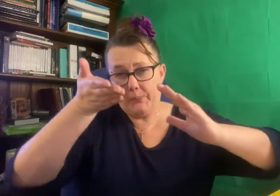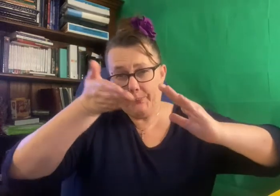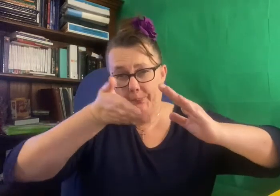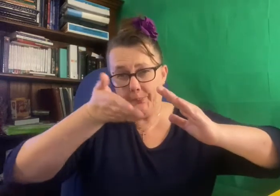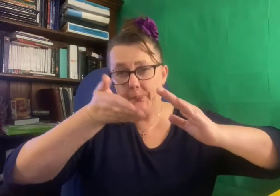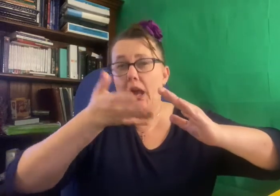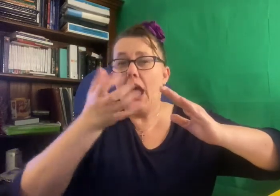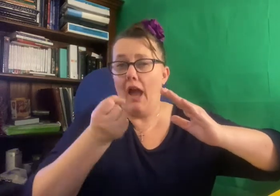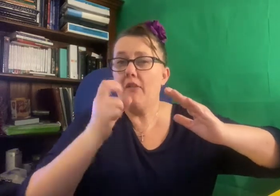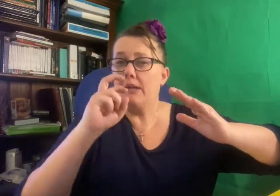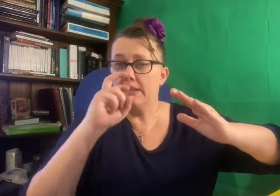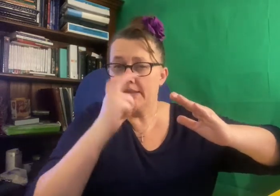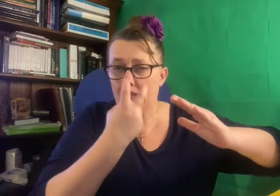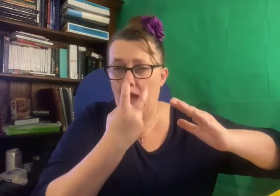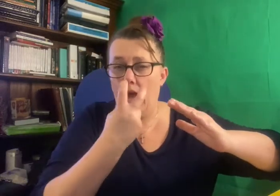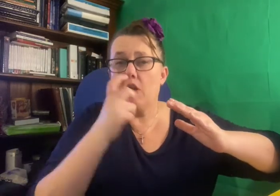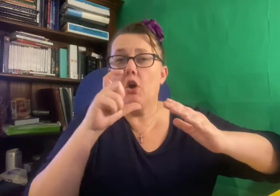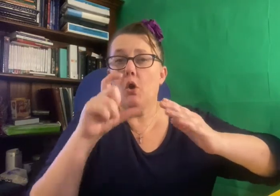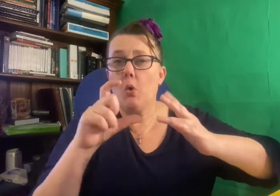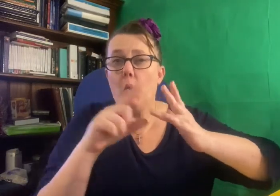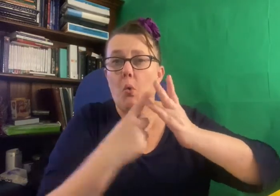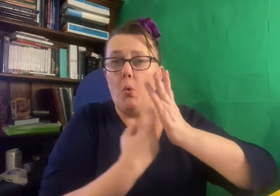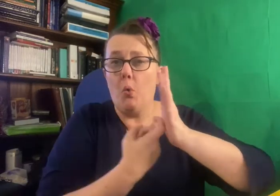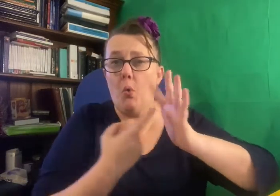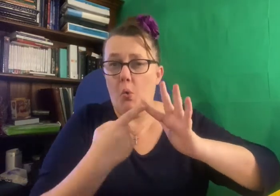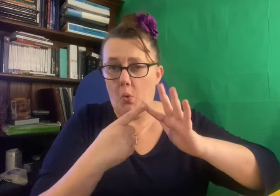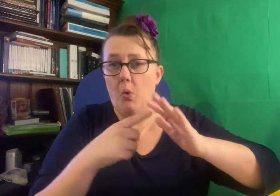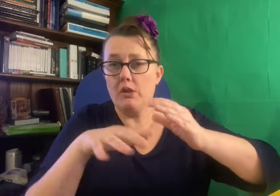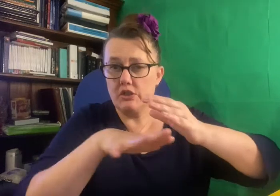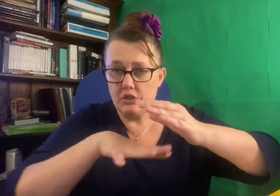shadow side. It's called the core shadow.